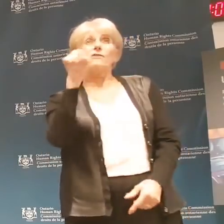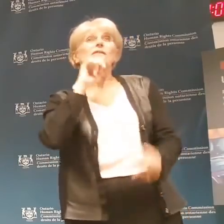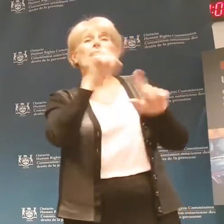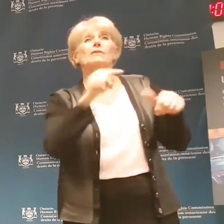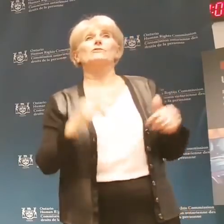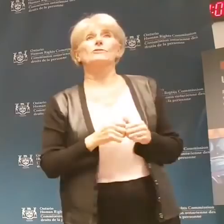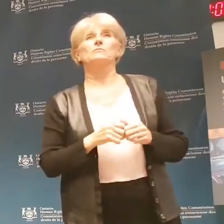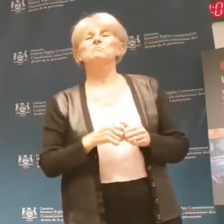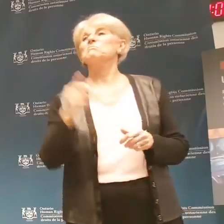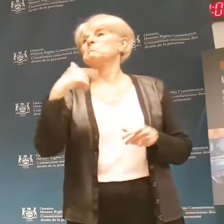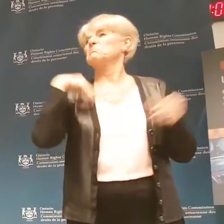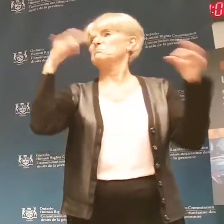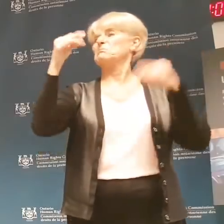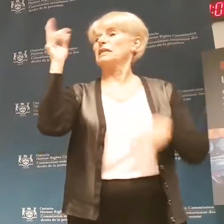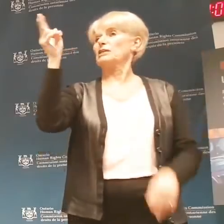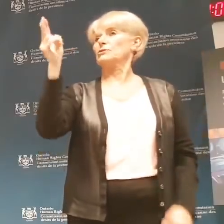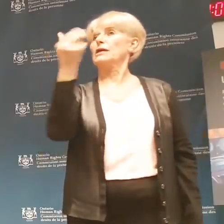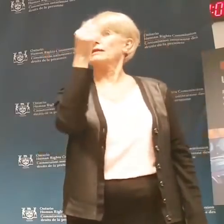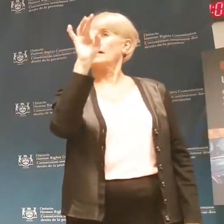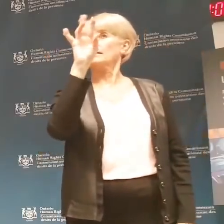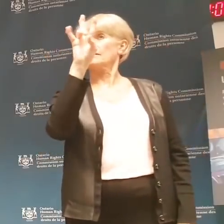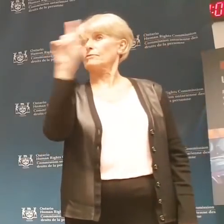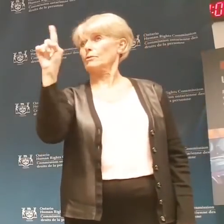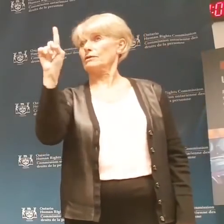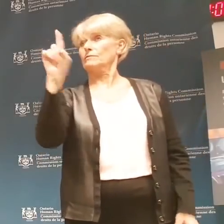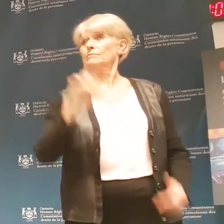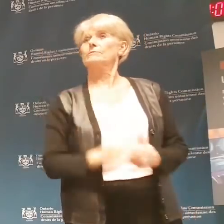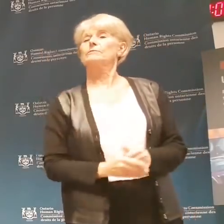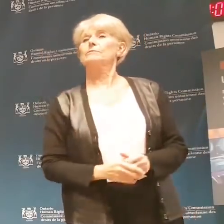little bit more history. Back in 1971,